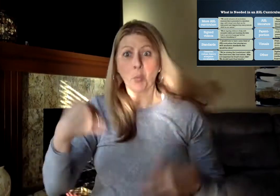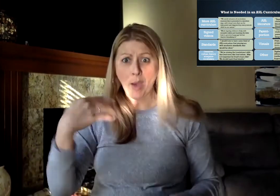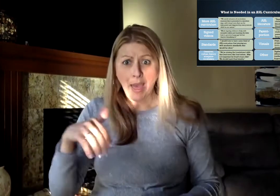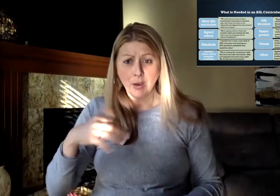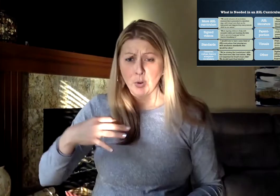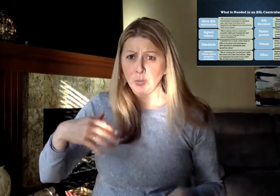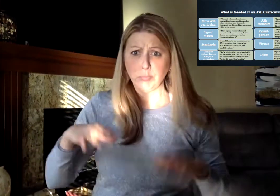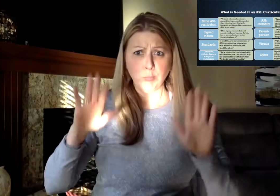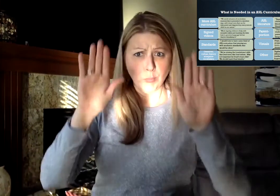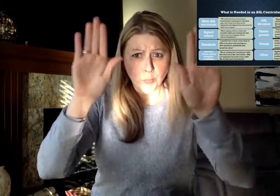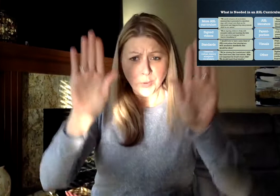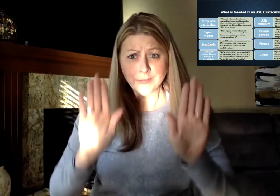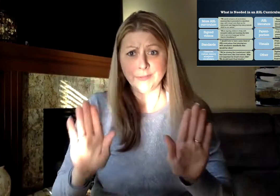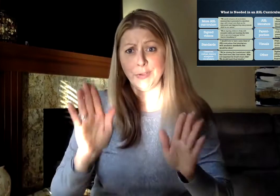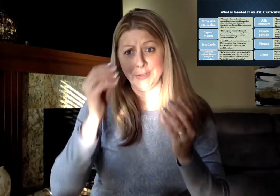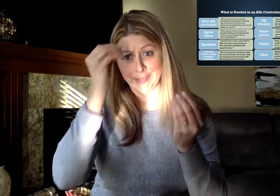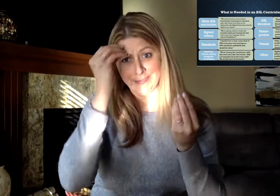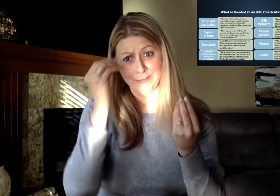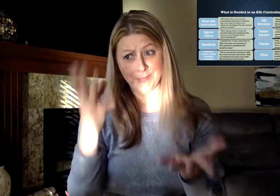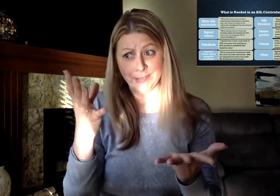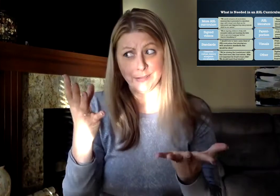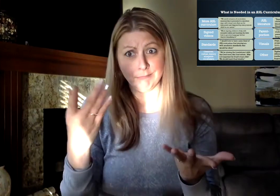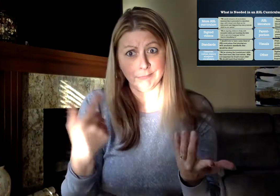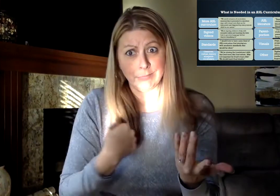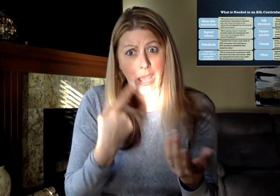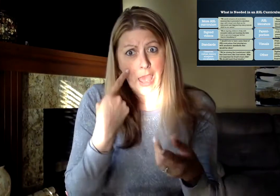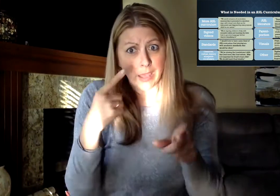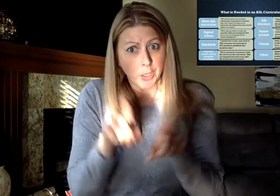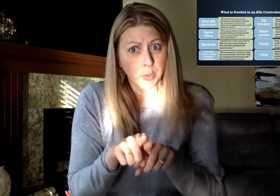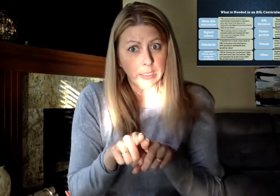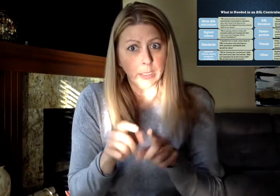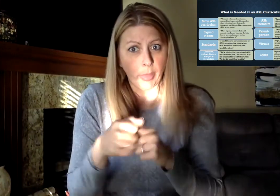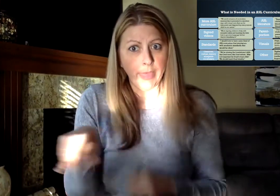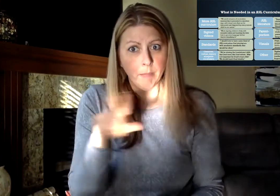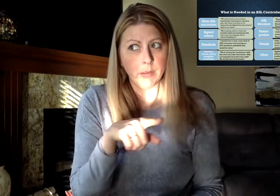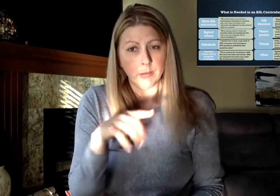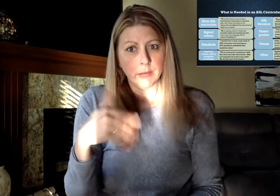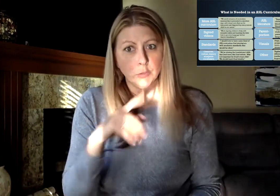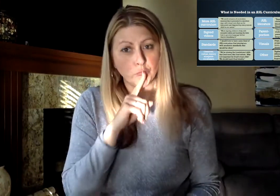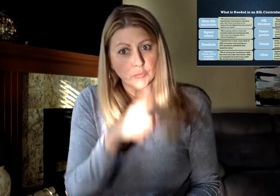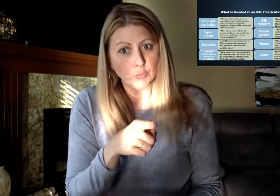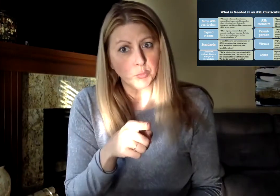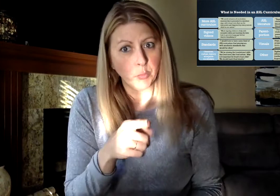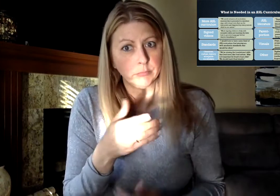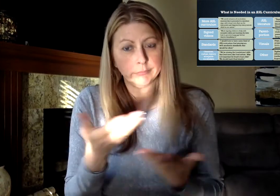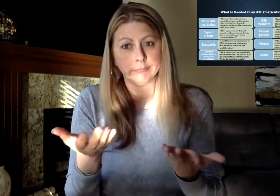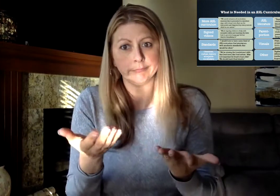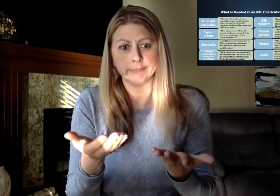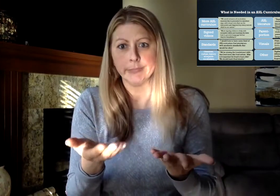Okay, wow. Wonderful information. I agree with them. Really, I